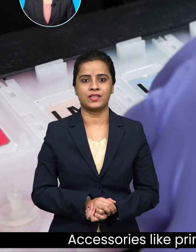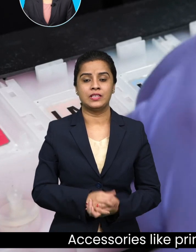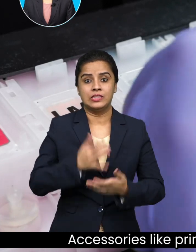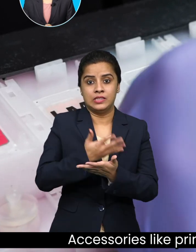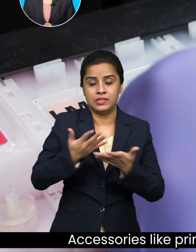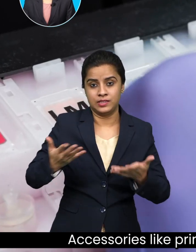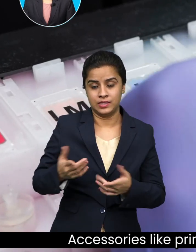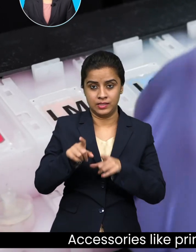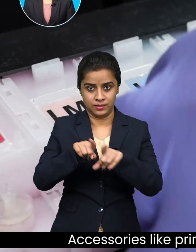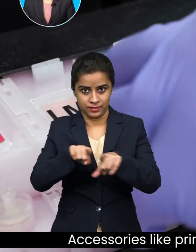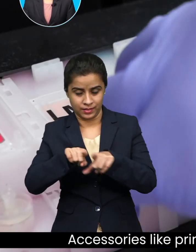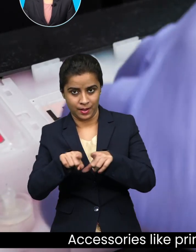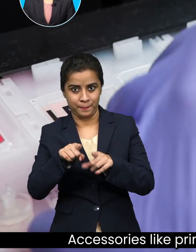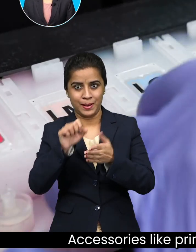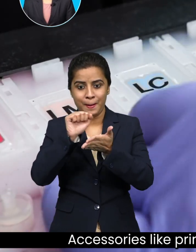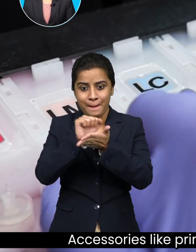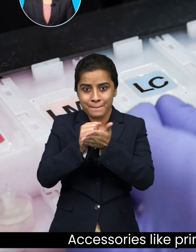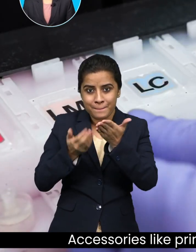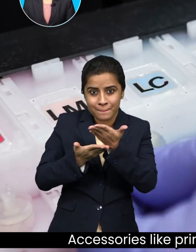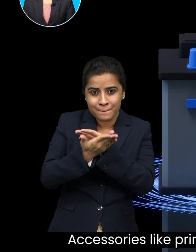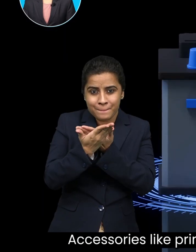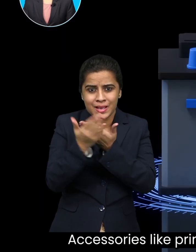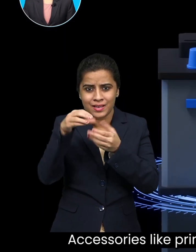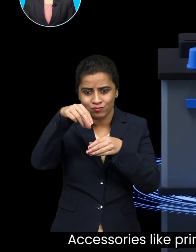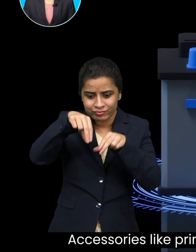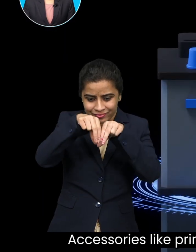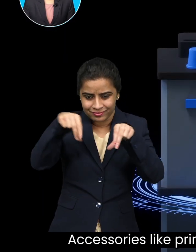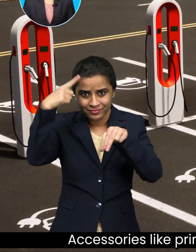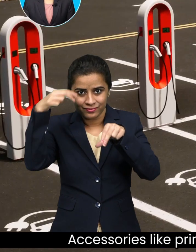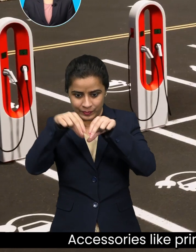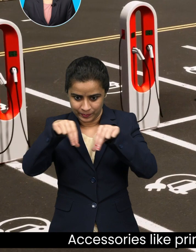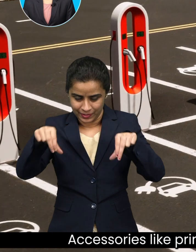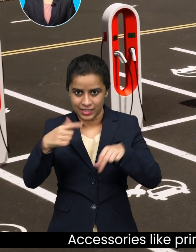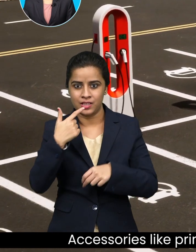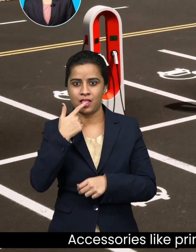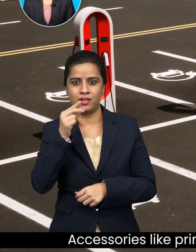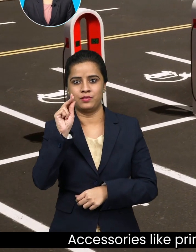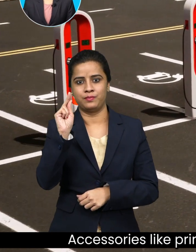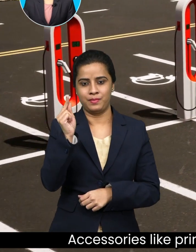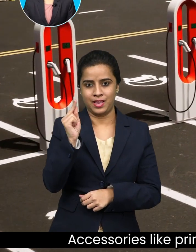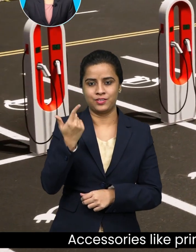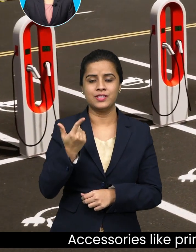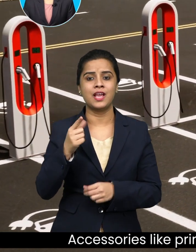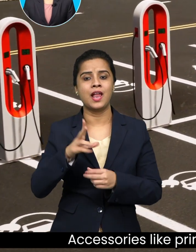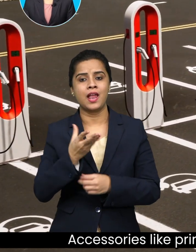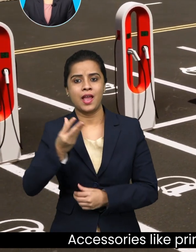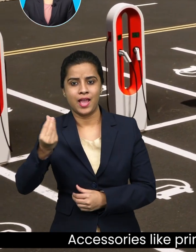Accessories like printing, cartridges, batteries, and chargers.